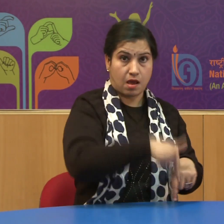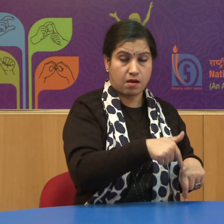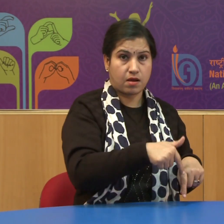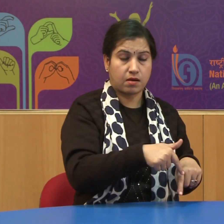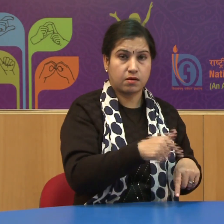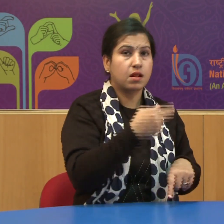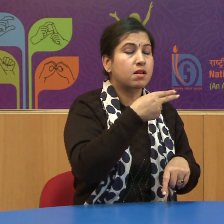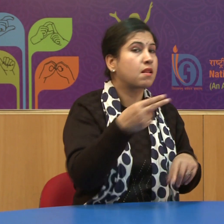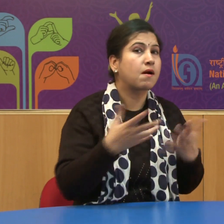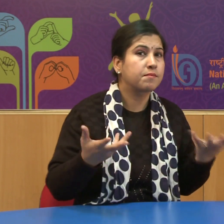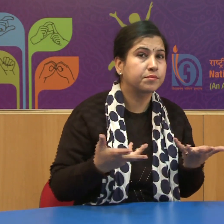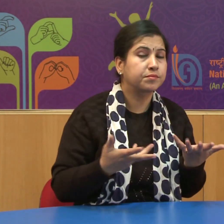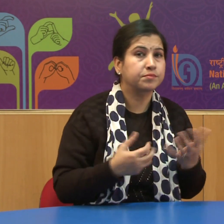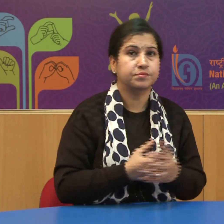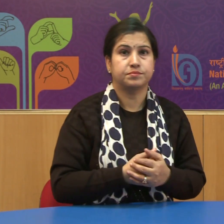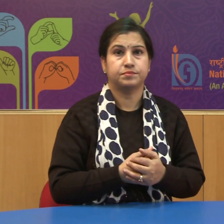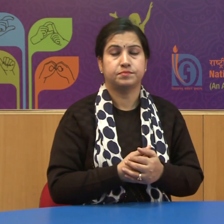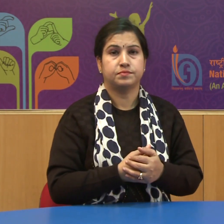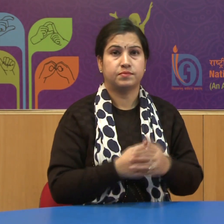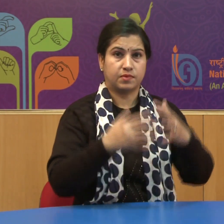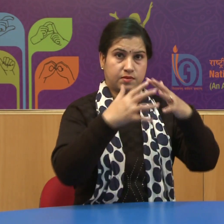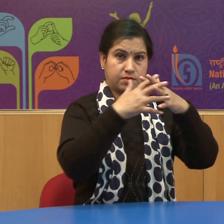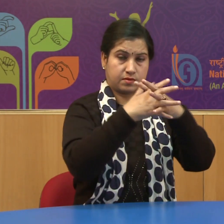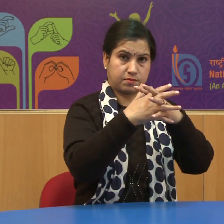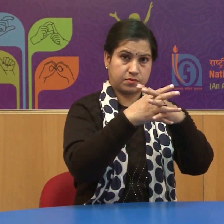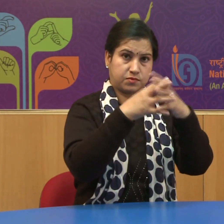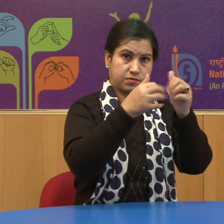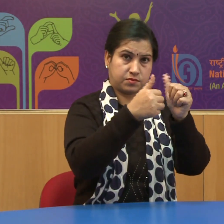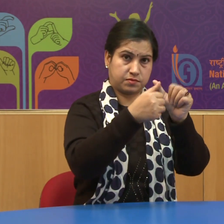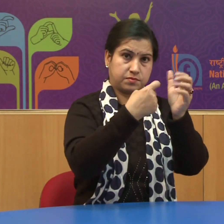whose name was Warren Hastings,